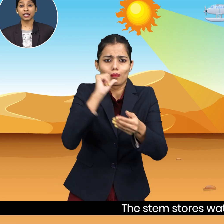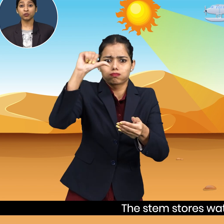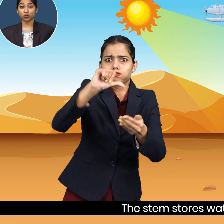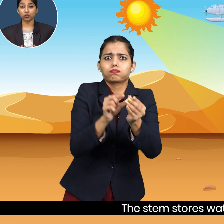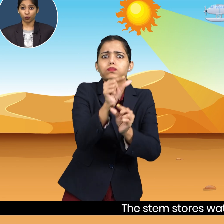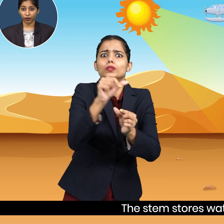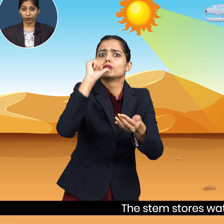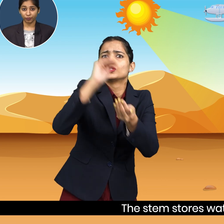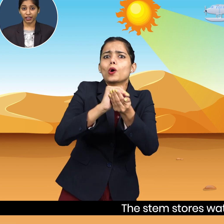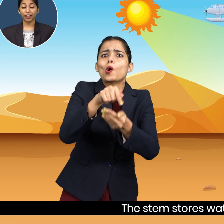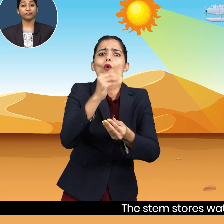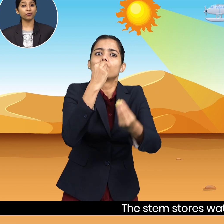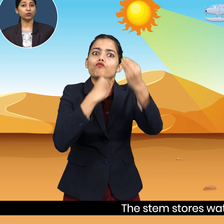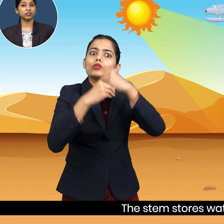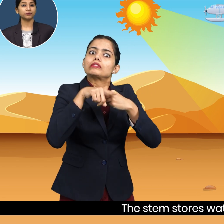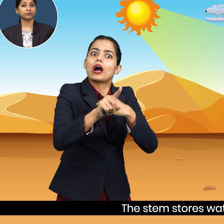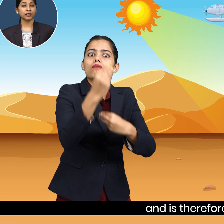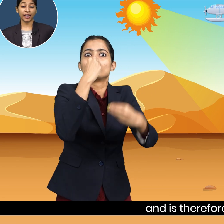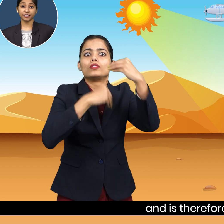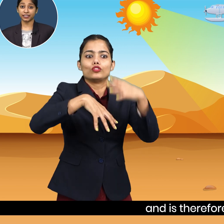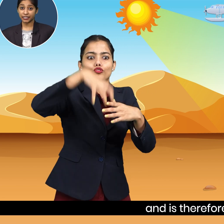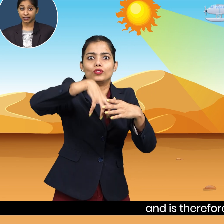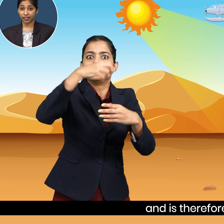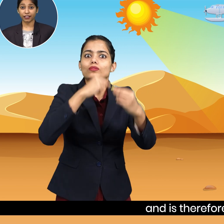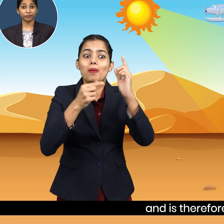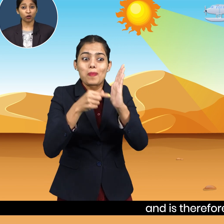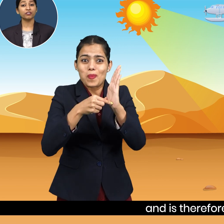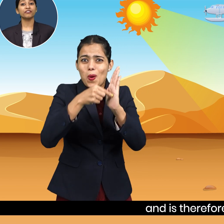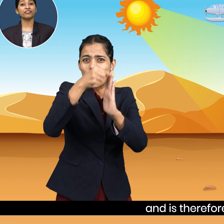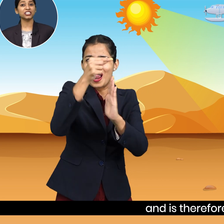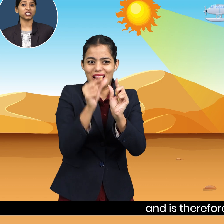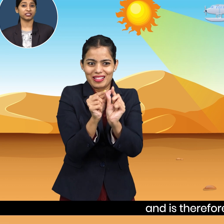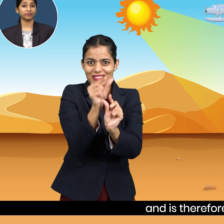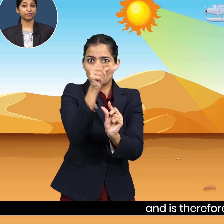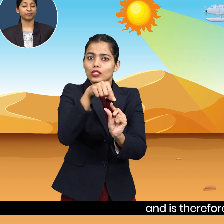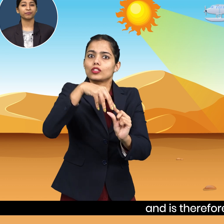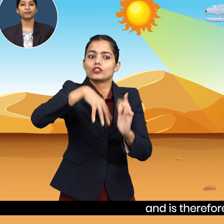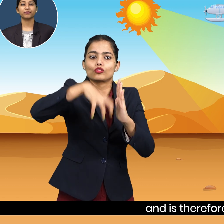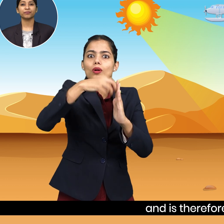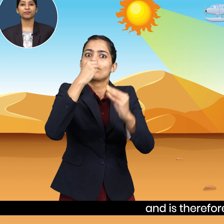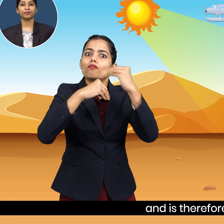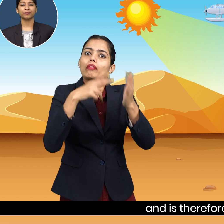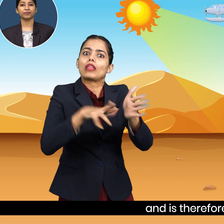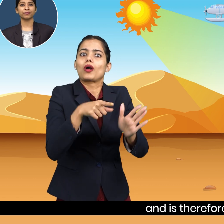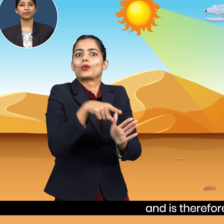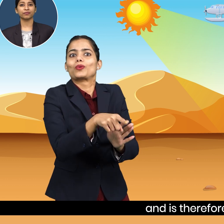The stem stores water and food and is therefore fleshy.